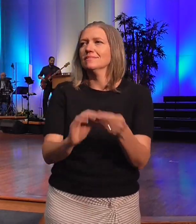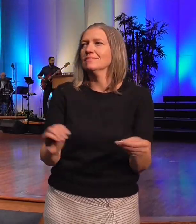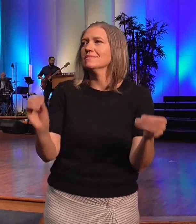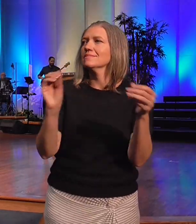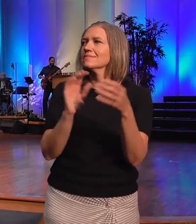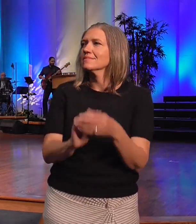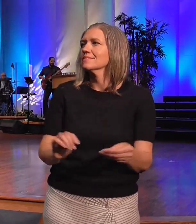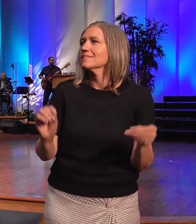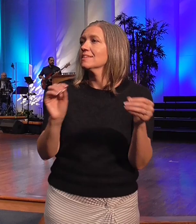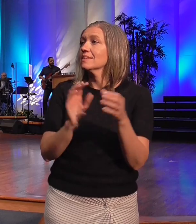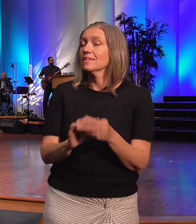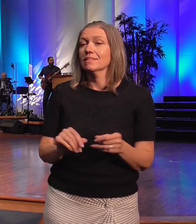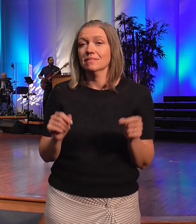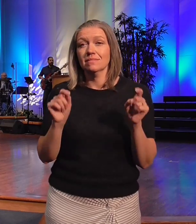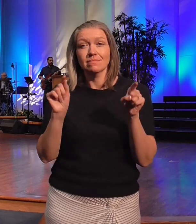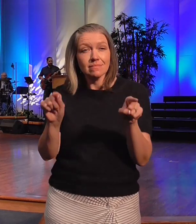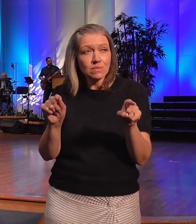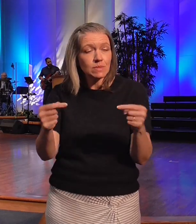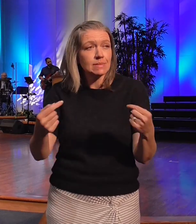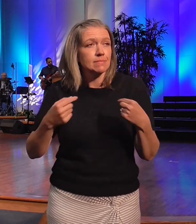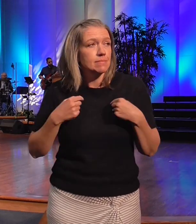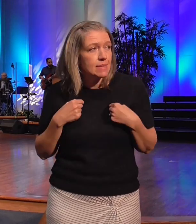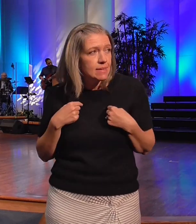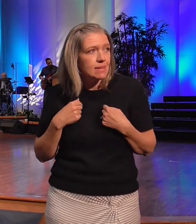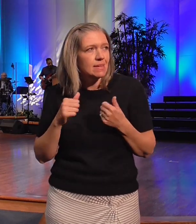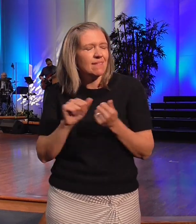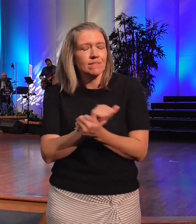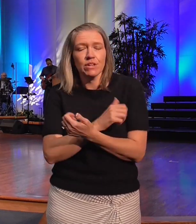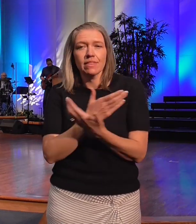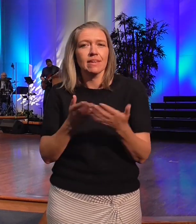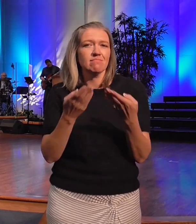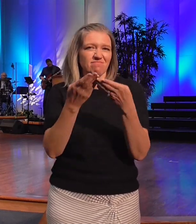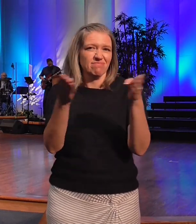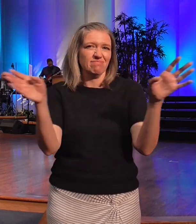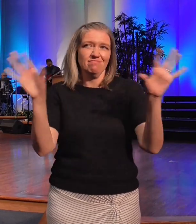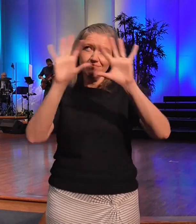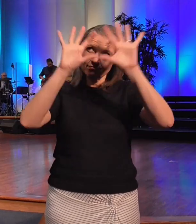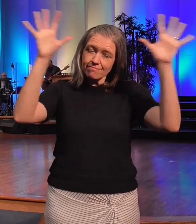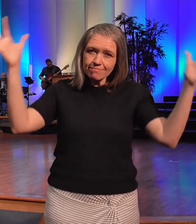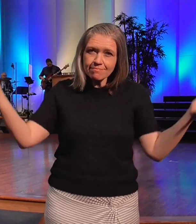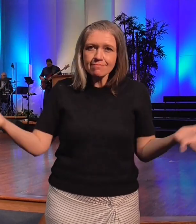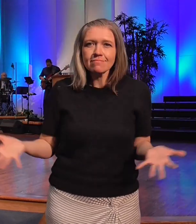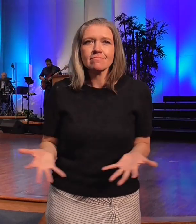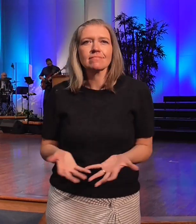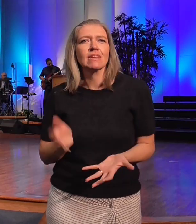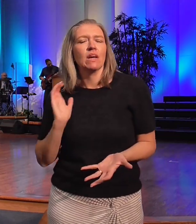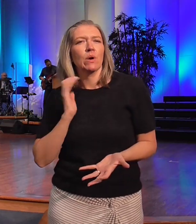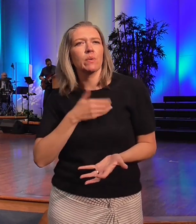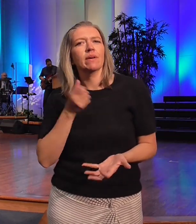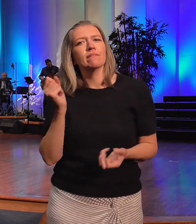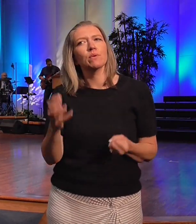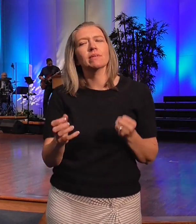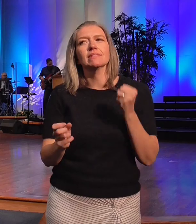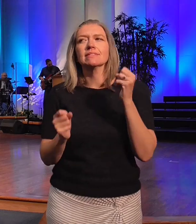voices. It's you and me and everything in between. Our